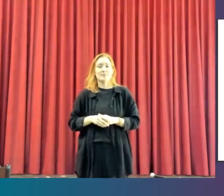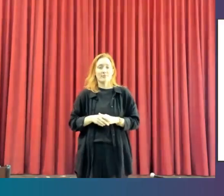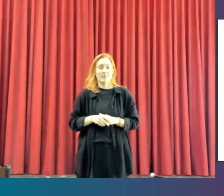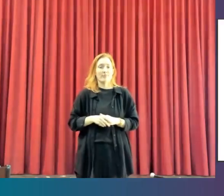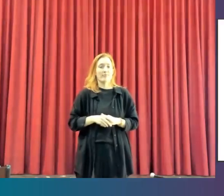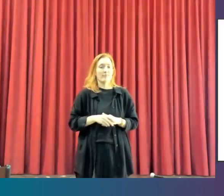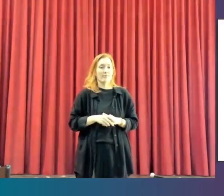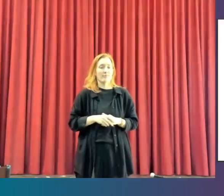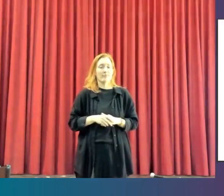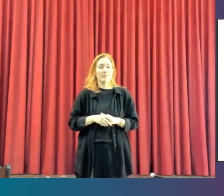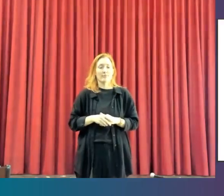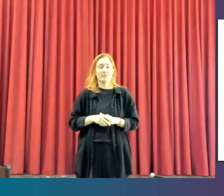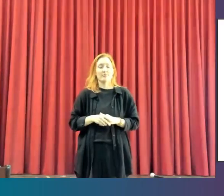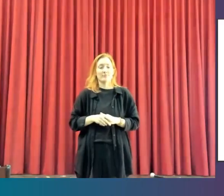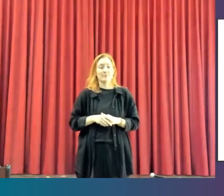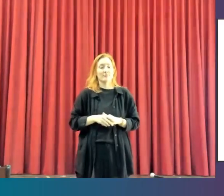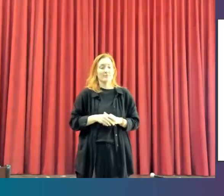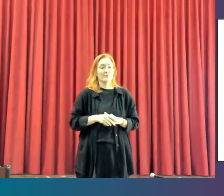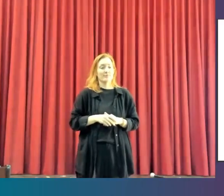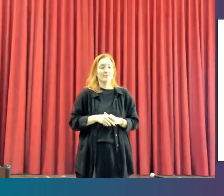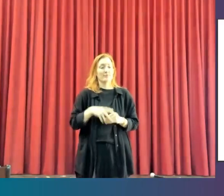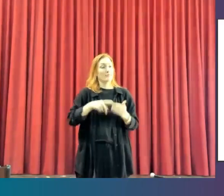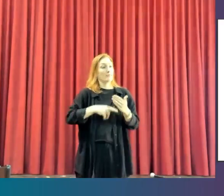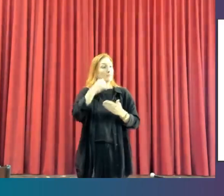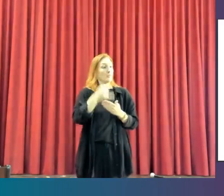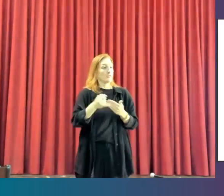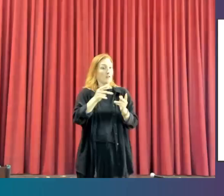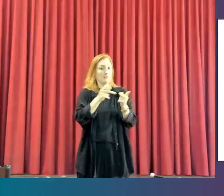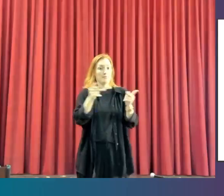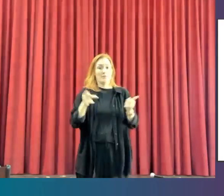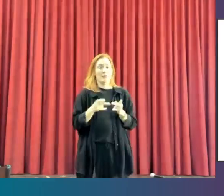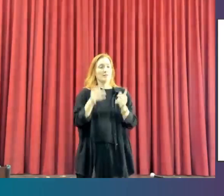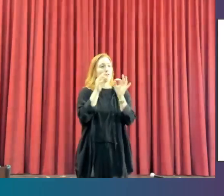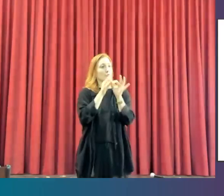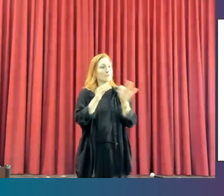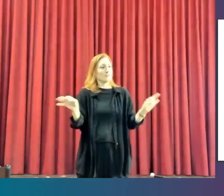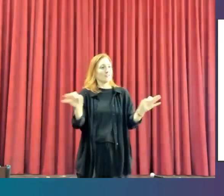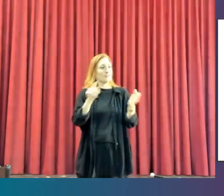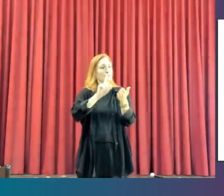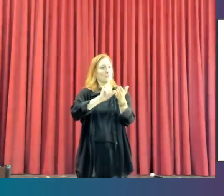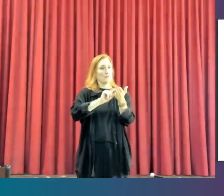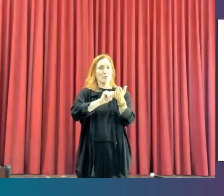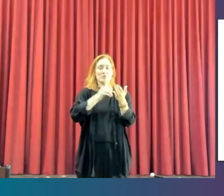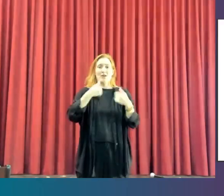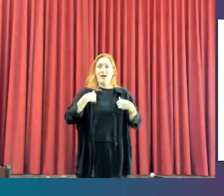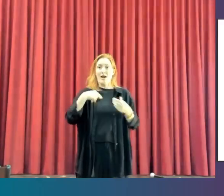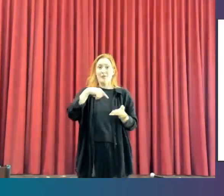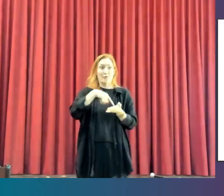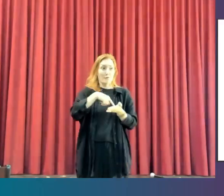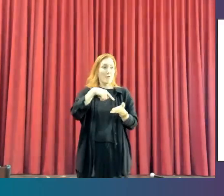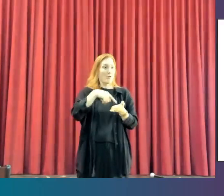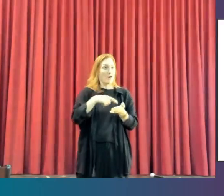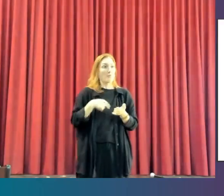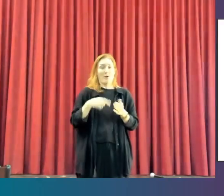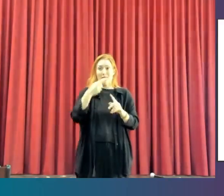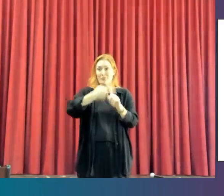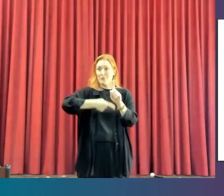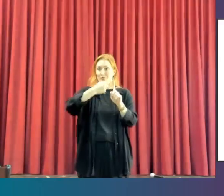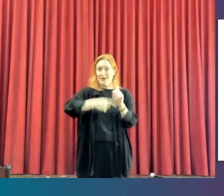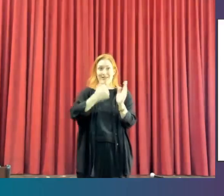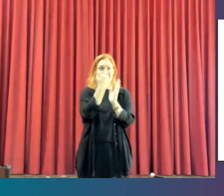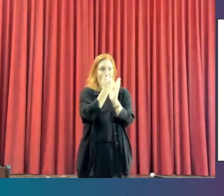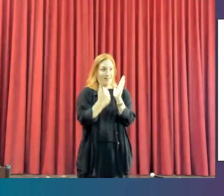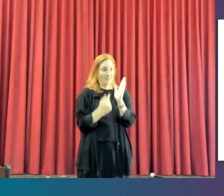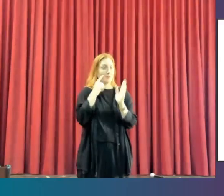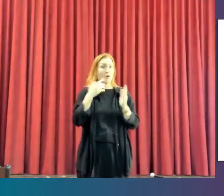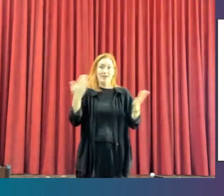So Project Place is a free newsletter of affordable rental listings all around LA County and Ventura